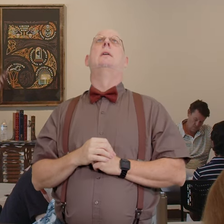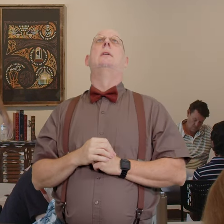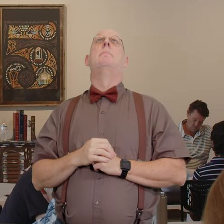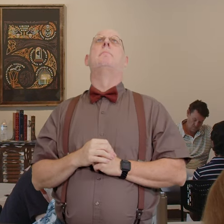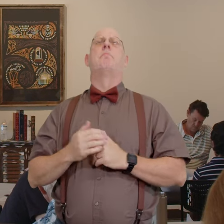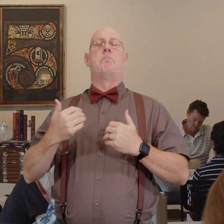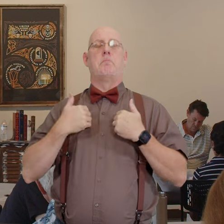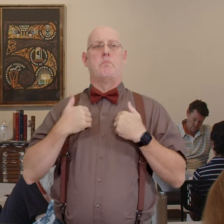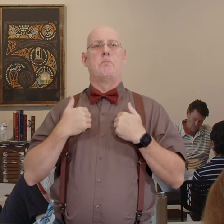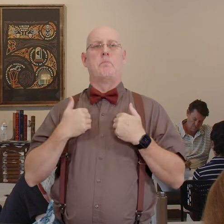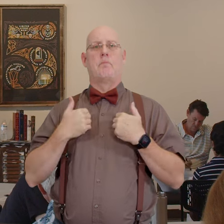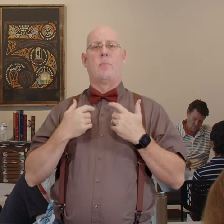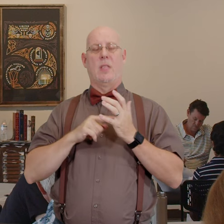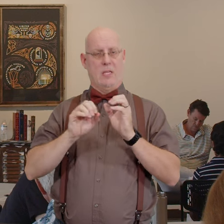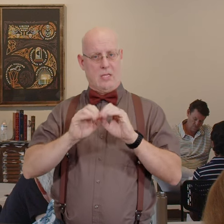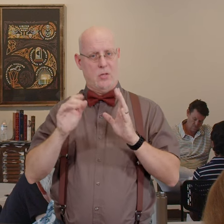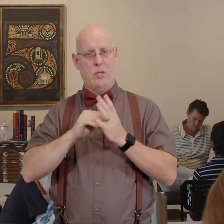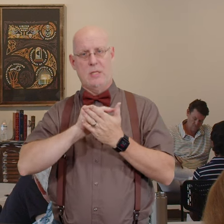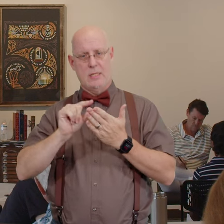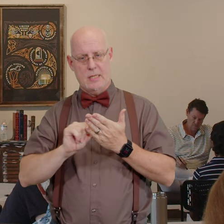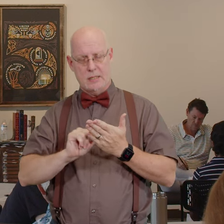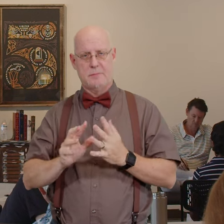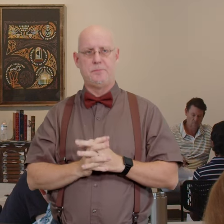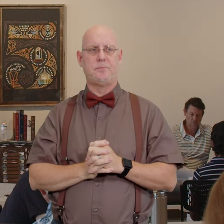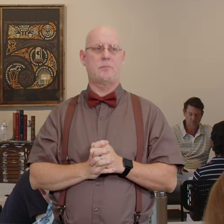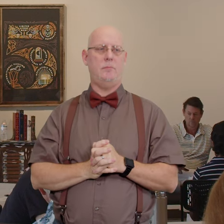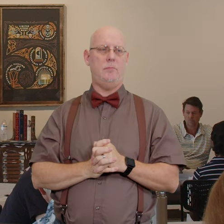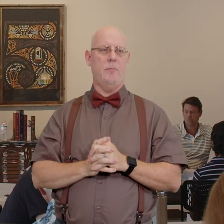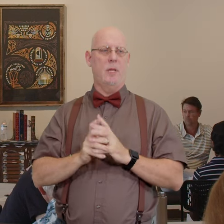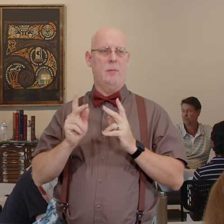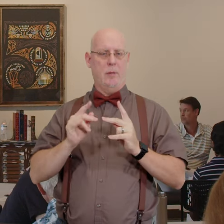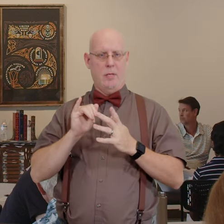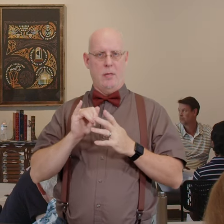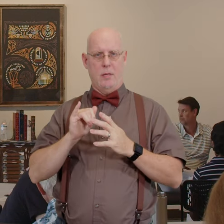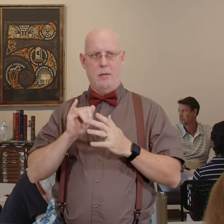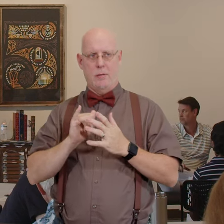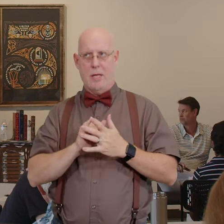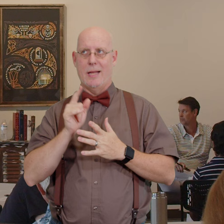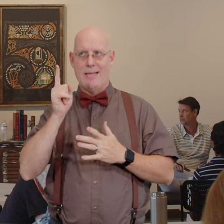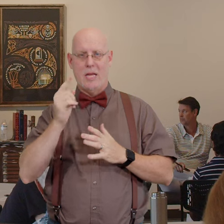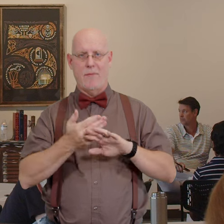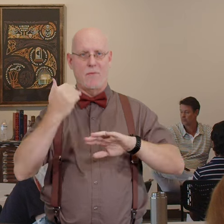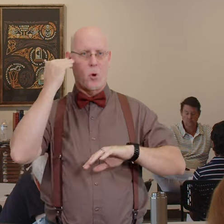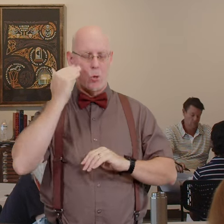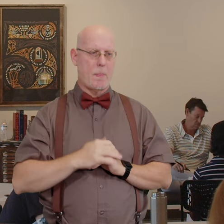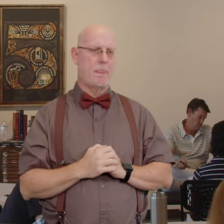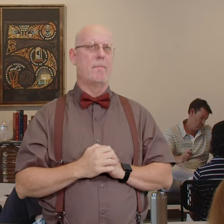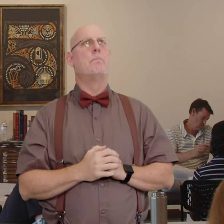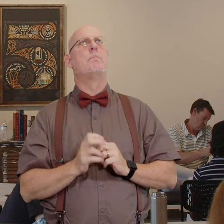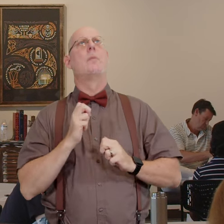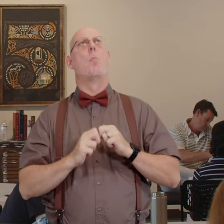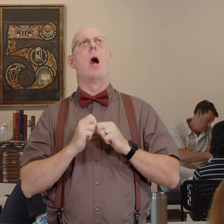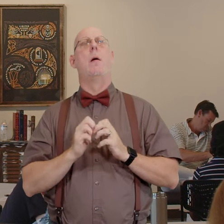So we have this. Clearly here in the text, those whom he foreknew.